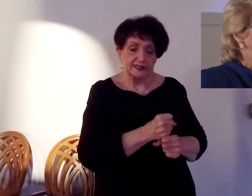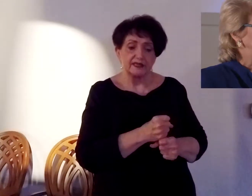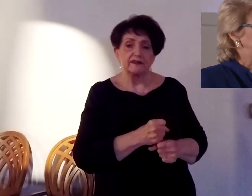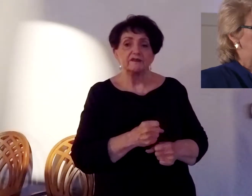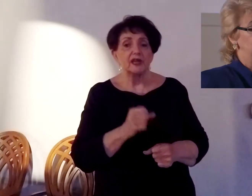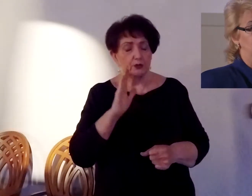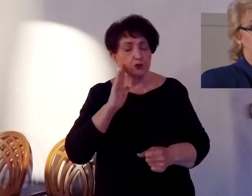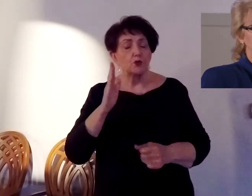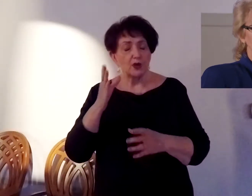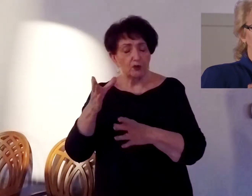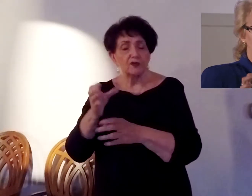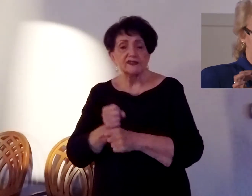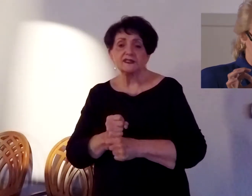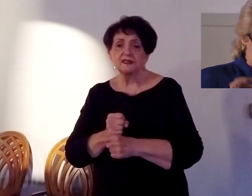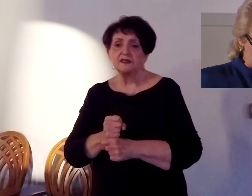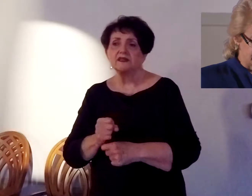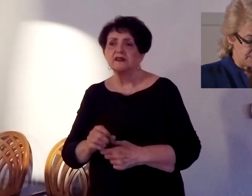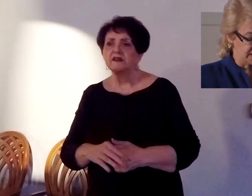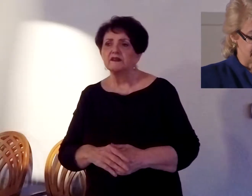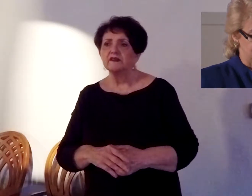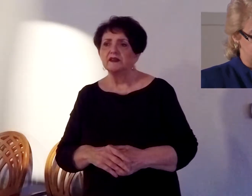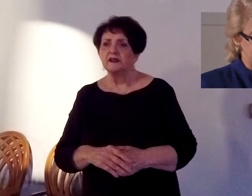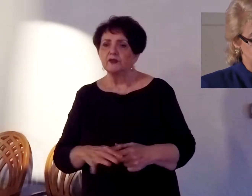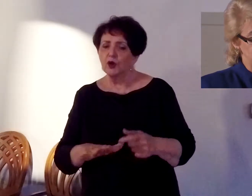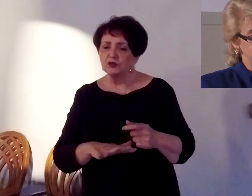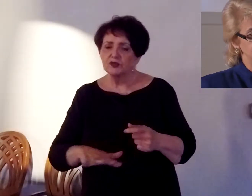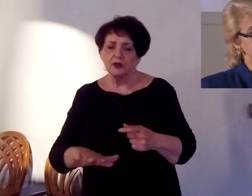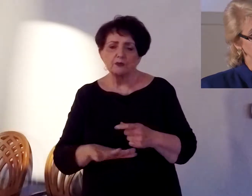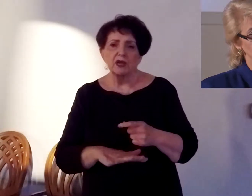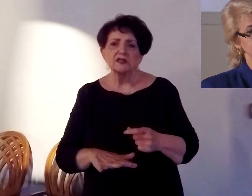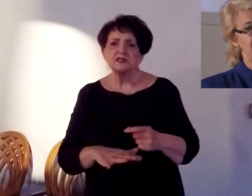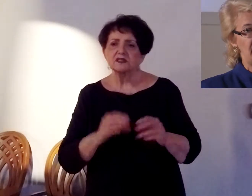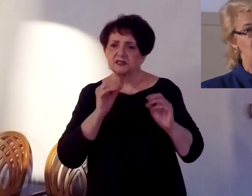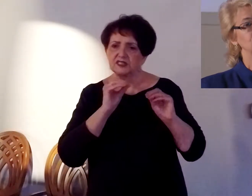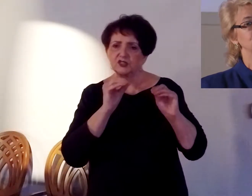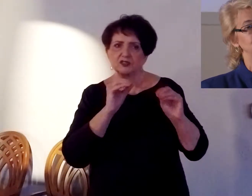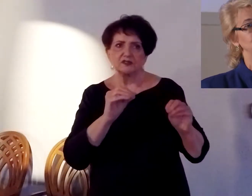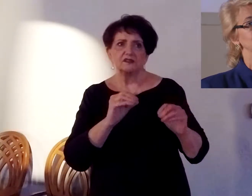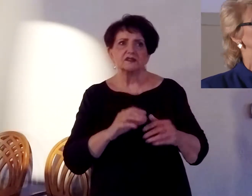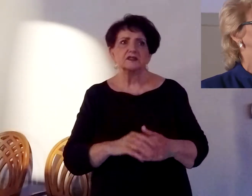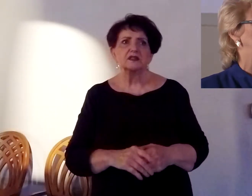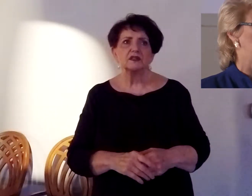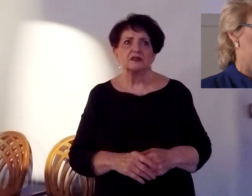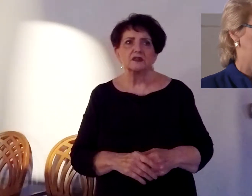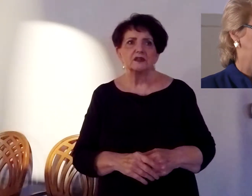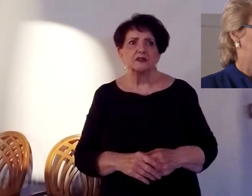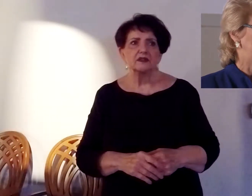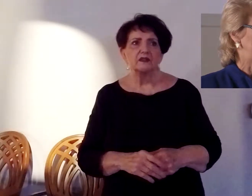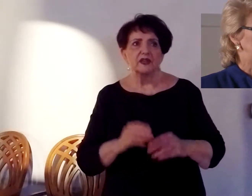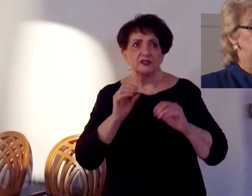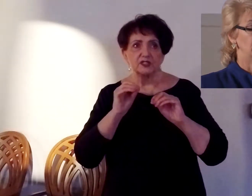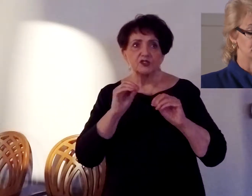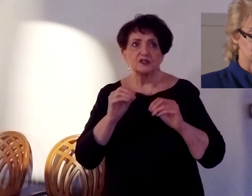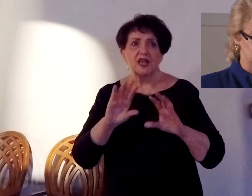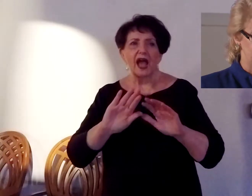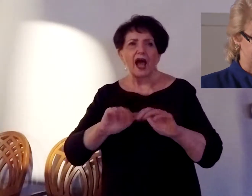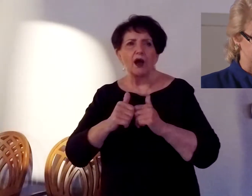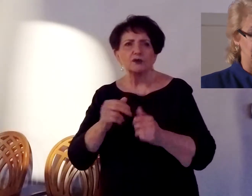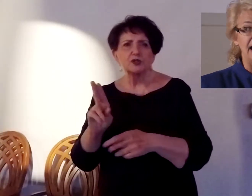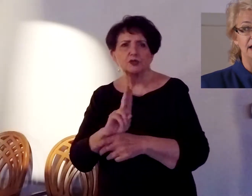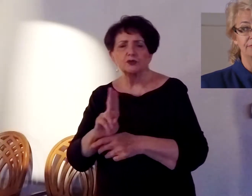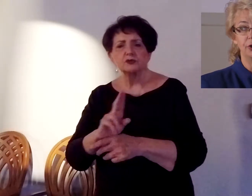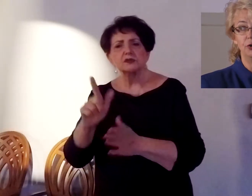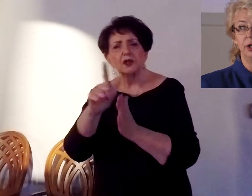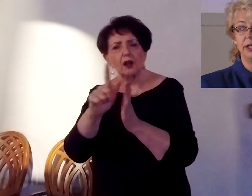the fundamental aspects of the teaching that teach us how to use the law. And then we observe